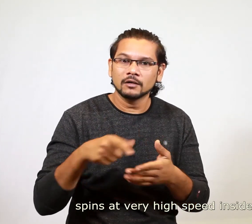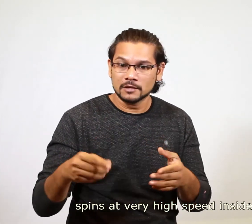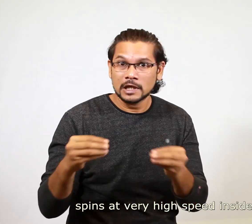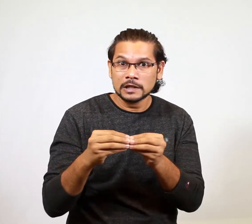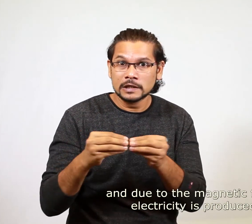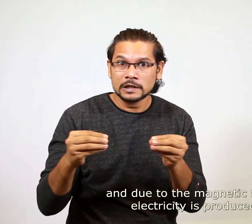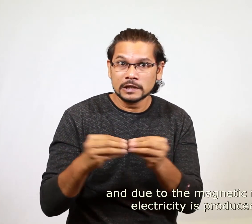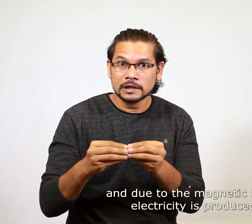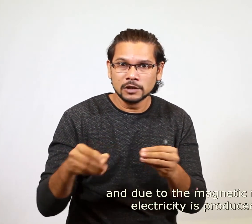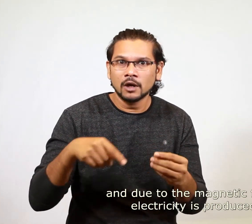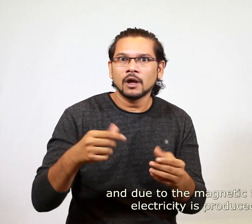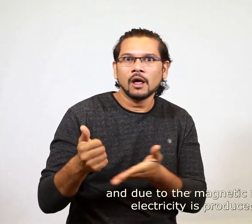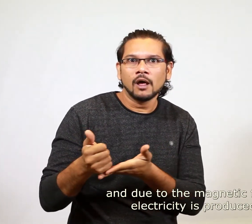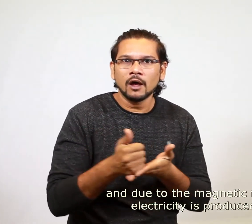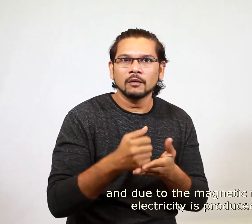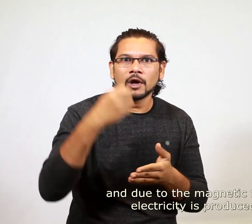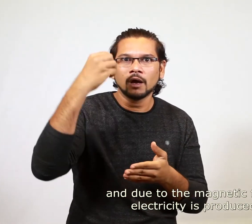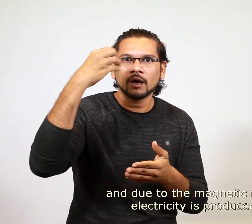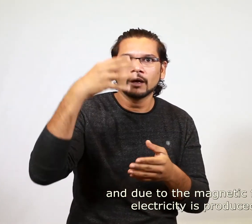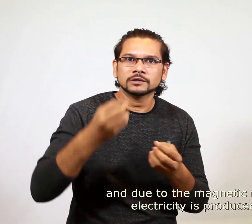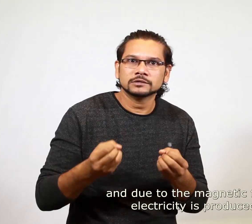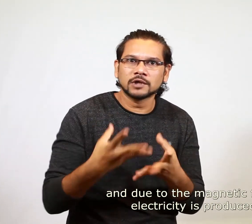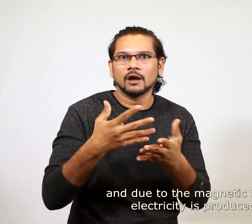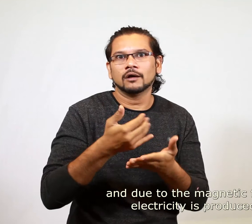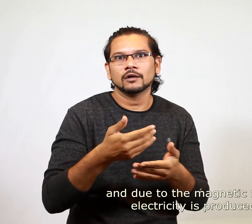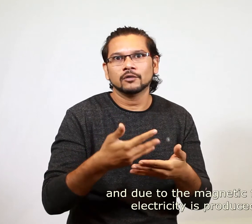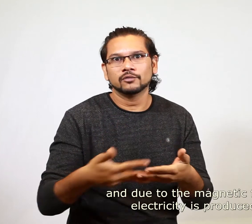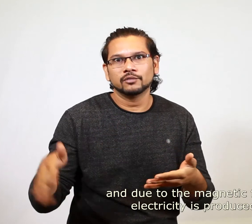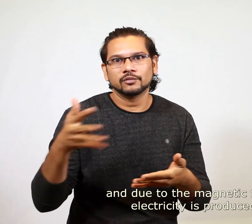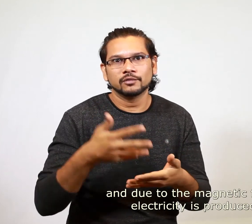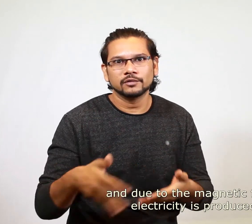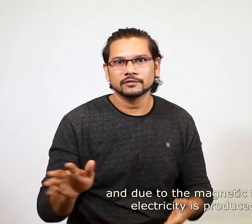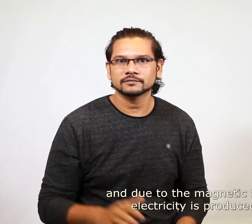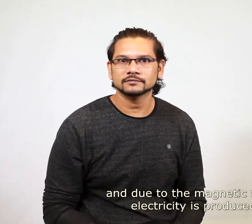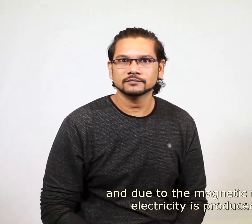and due to the magnetic fields, electricity is produced.